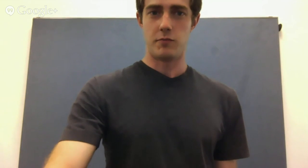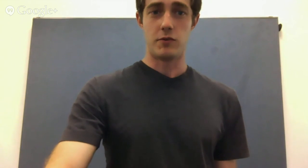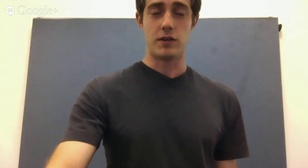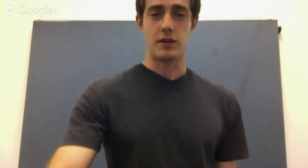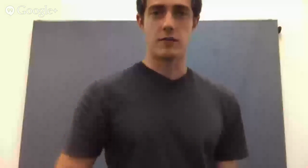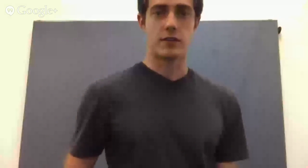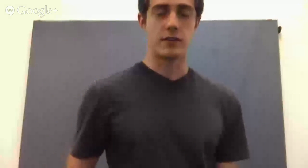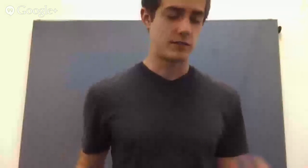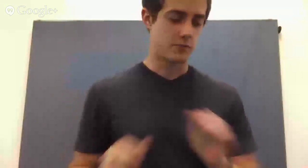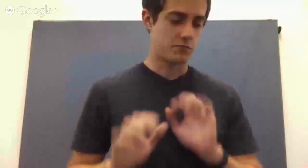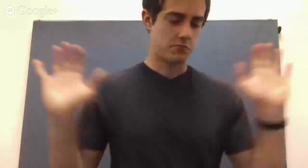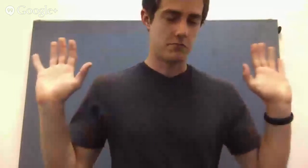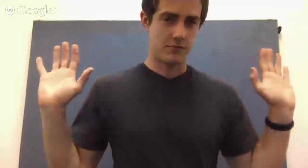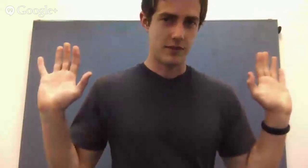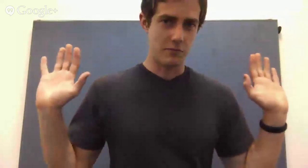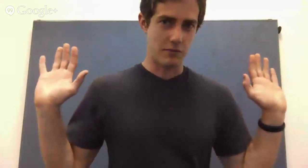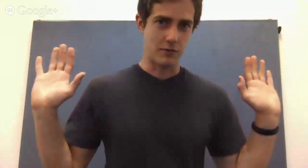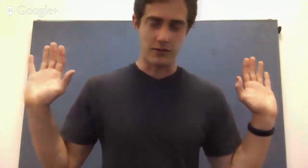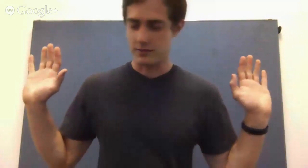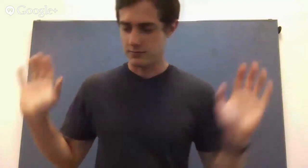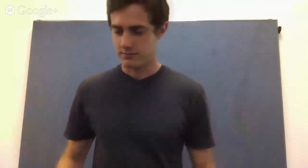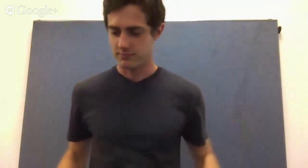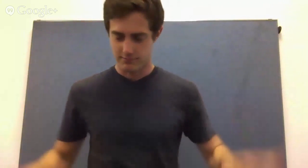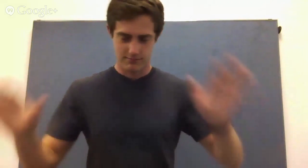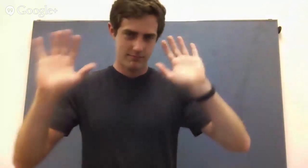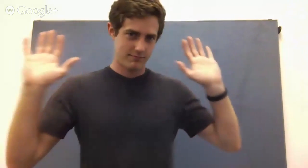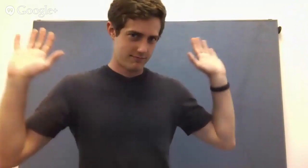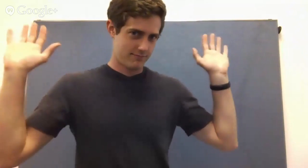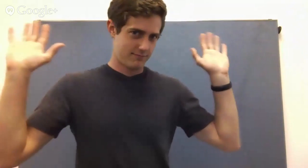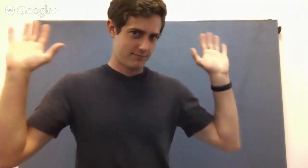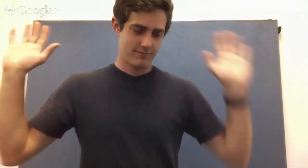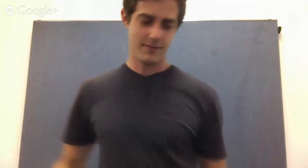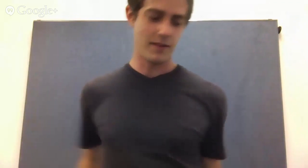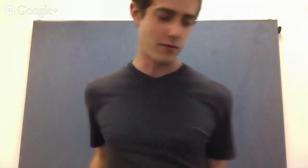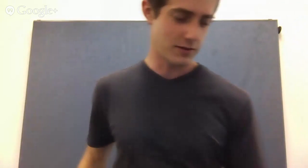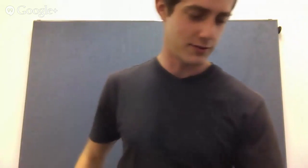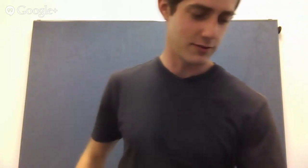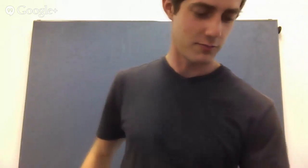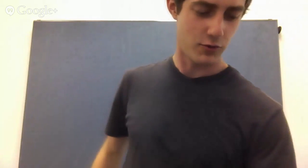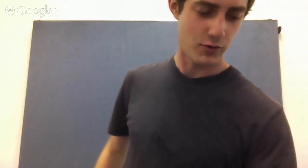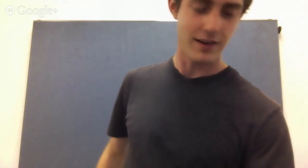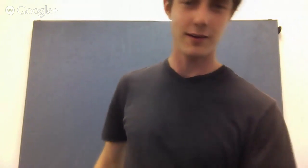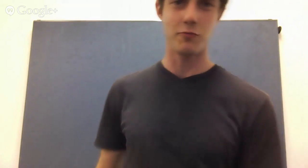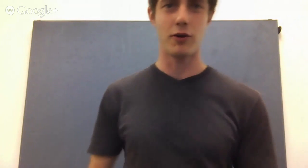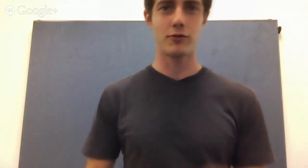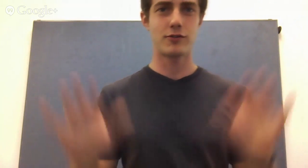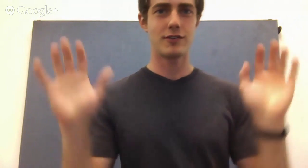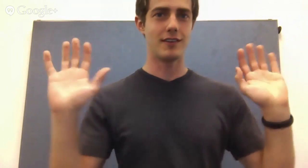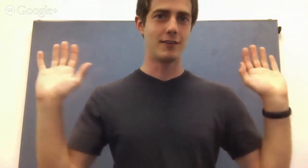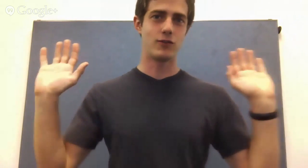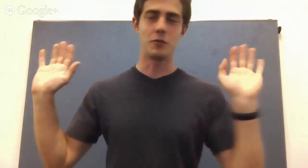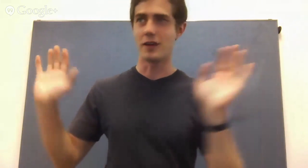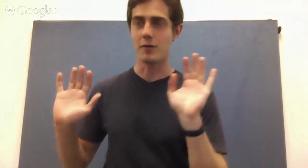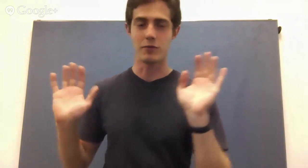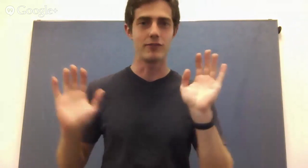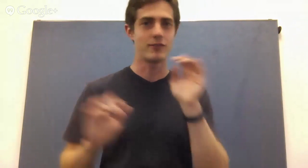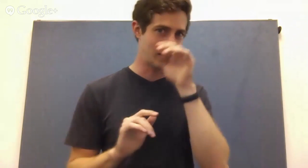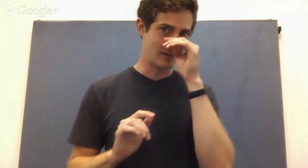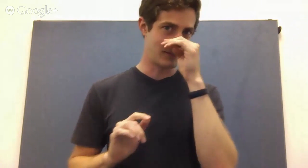doing here because it's ambiguous. I've always just created and posted and then seen what happens. And